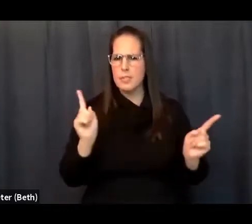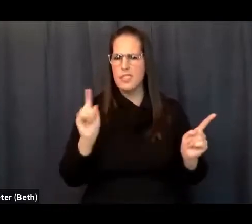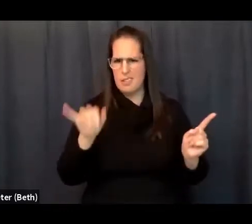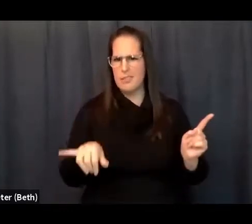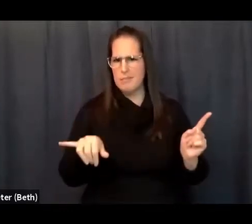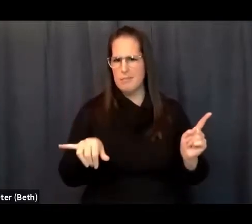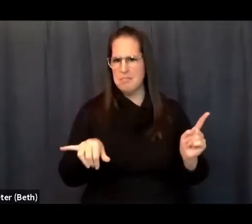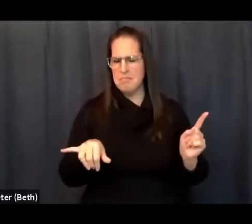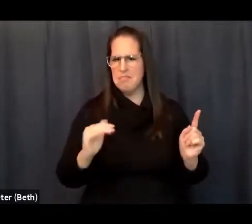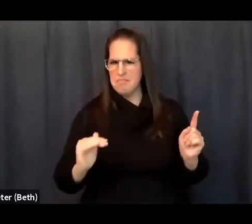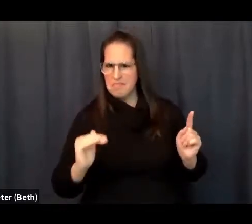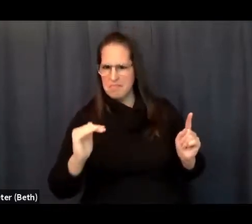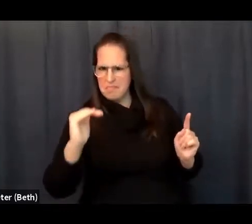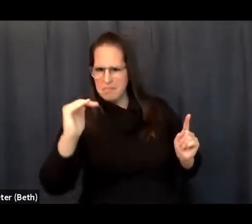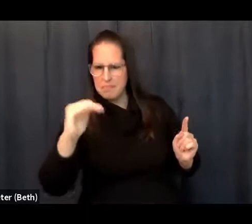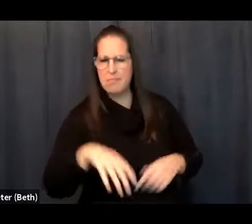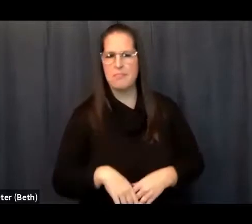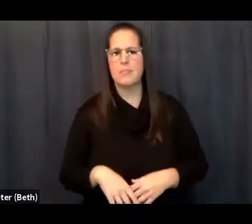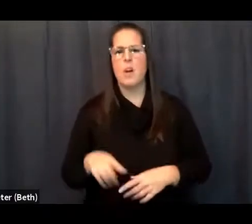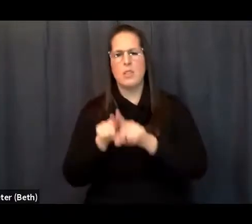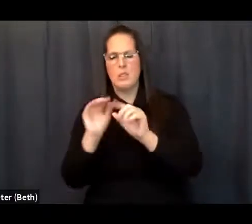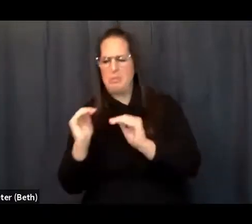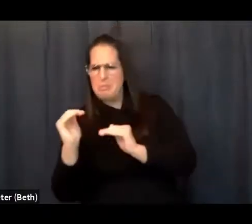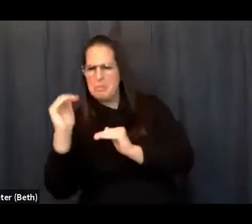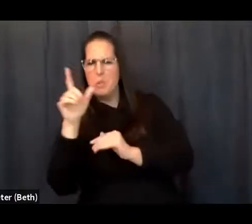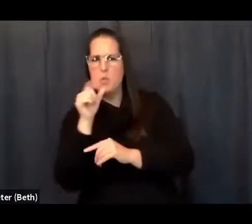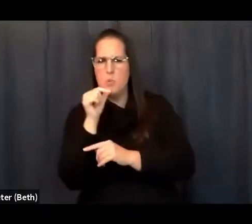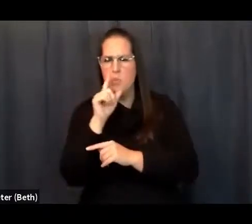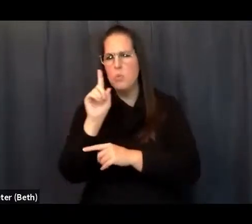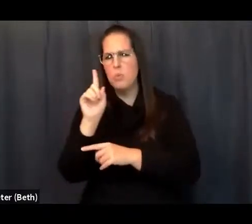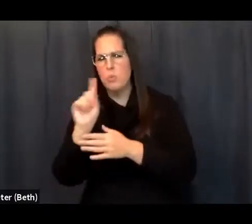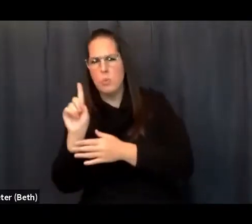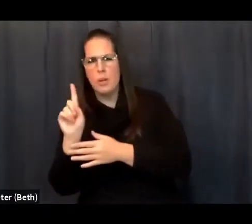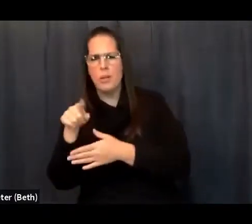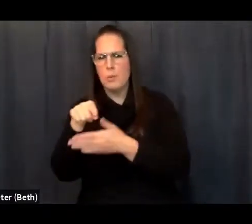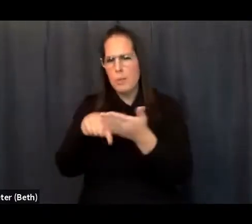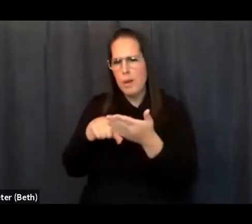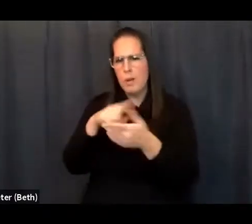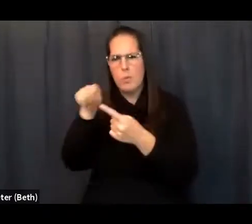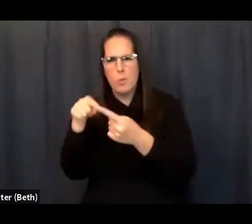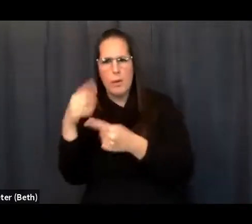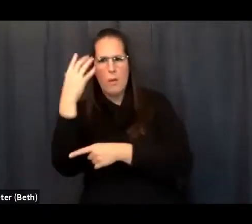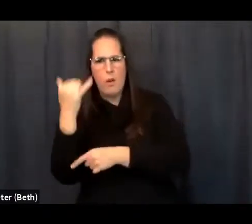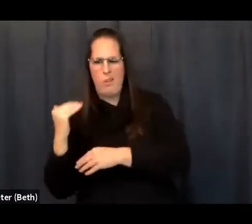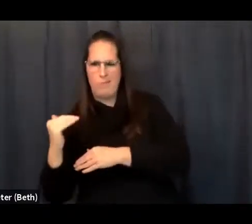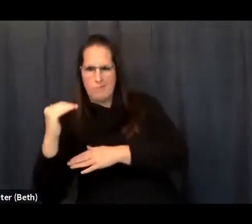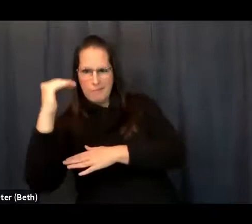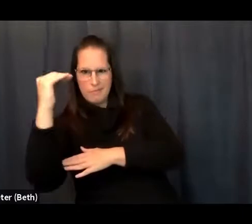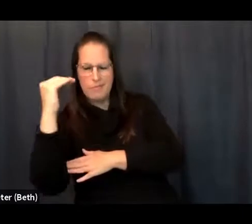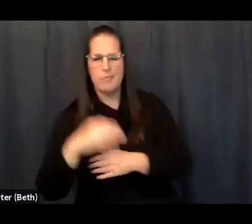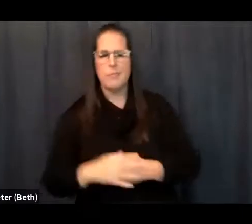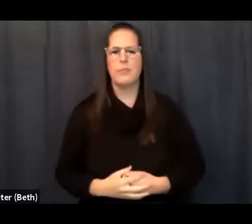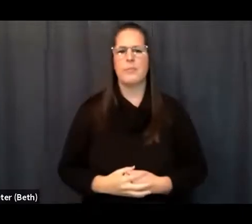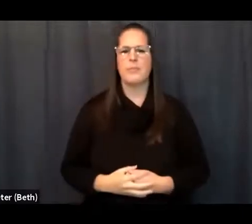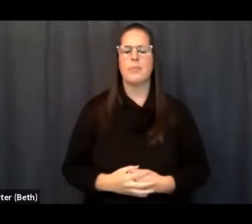Declaration. There will be some basic who, what, when, where, and why to put things in perspective, where we start. And then